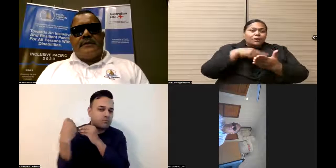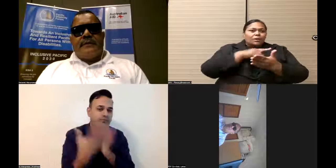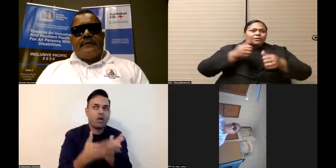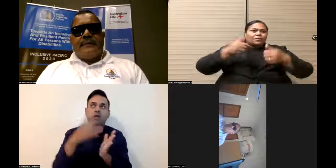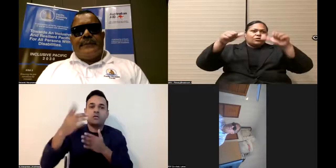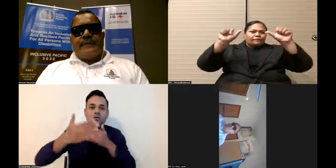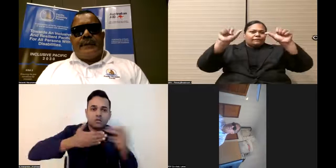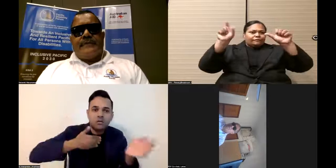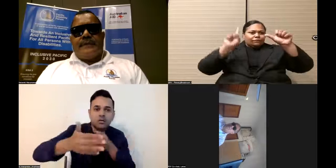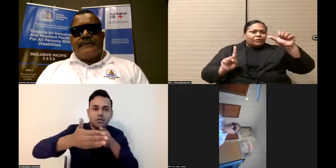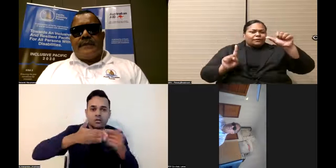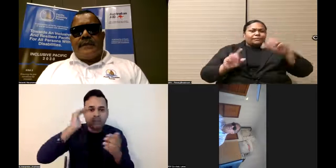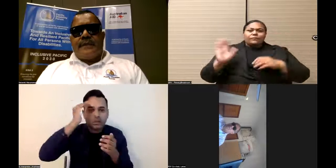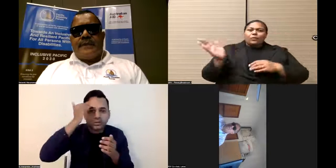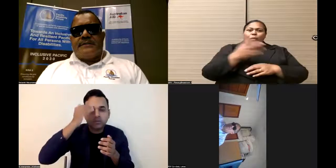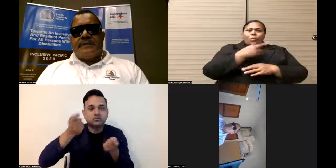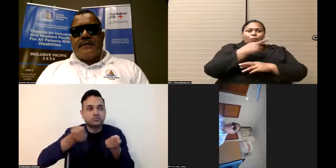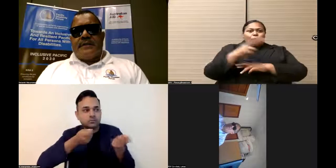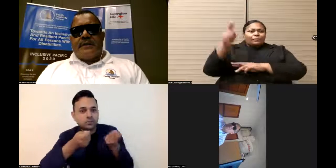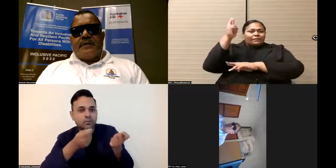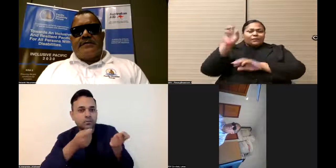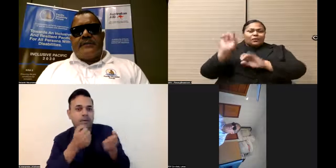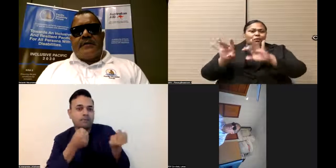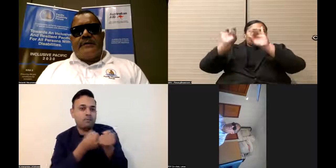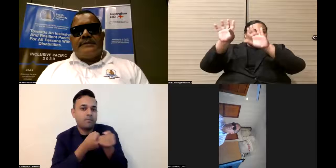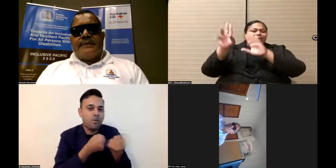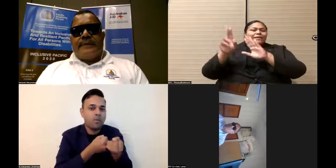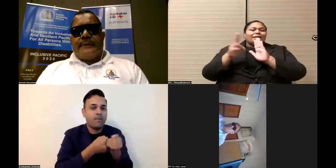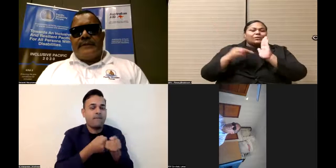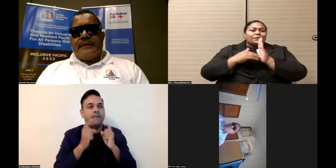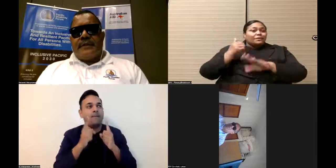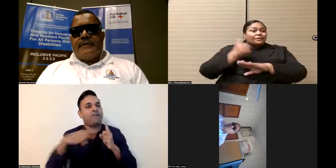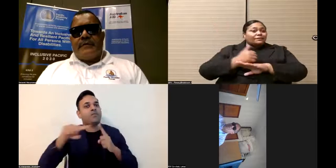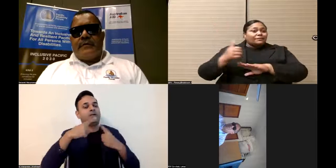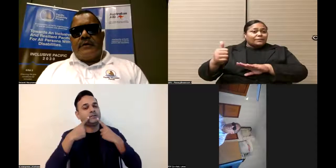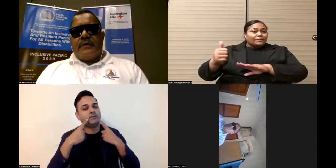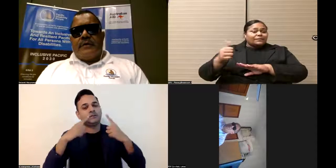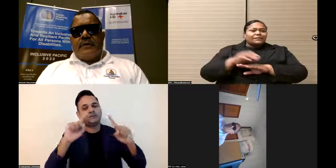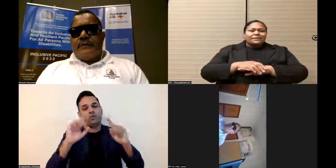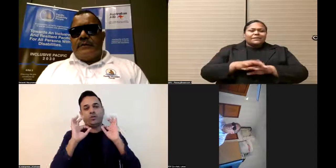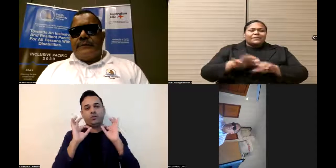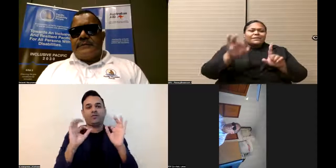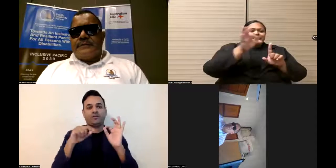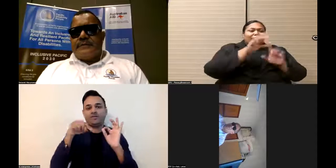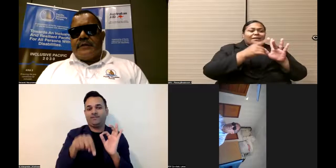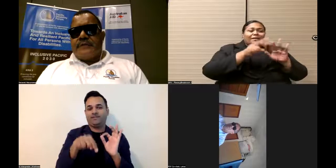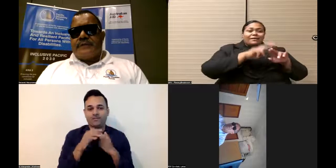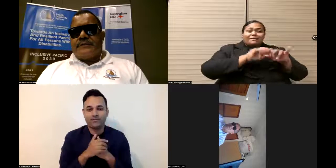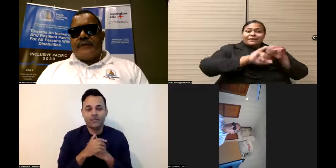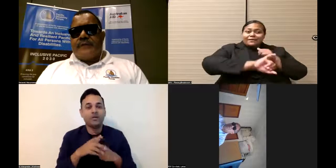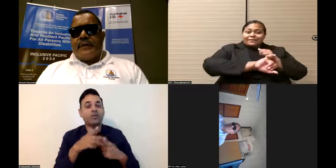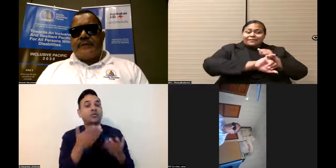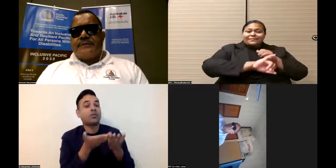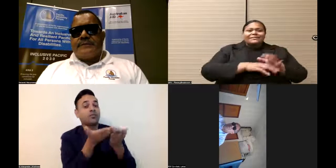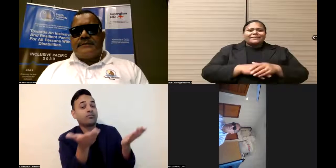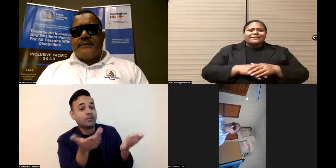government, from the Pacific Islands Forum Secretariat, and also from the Norwegian government, thank you for your wonderful contributions to the